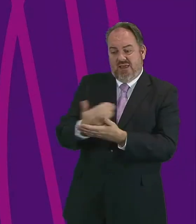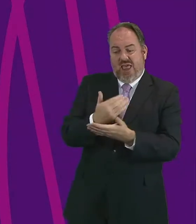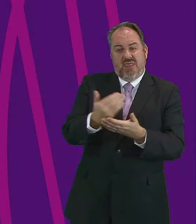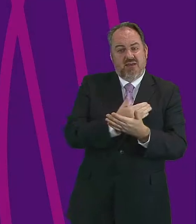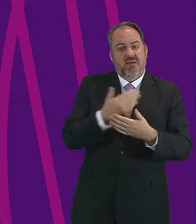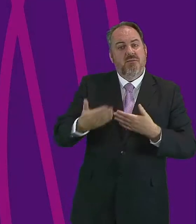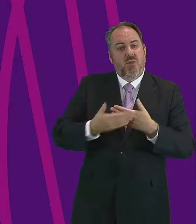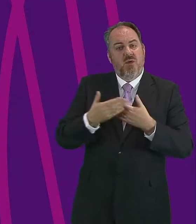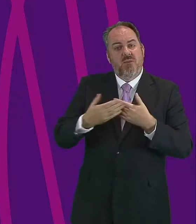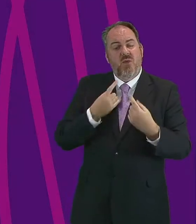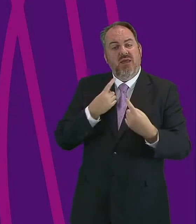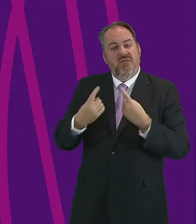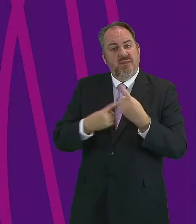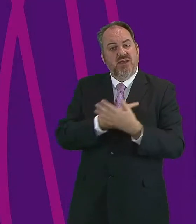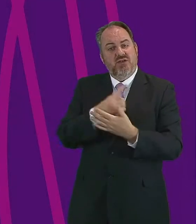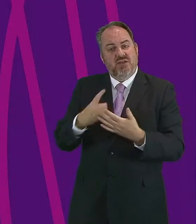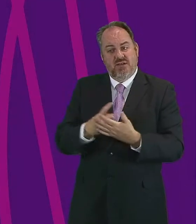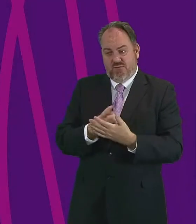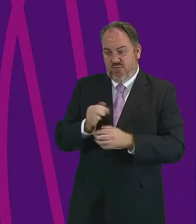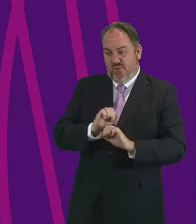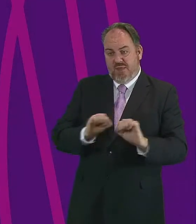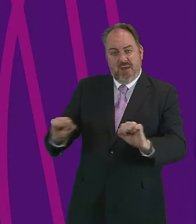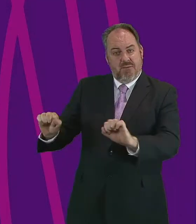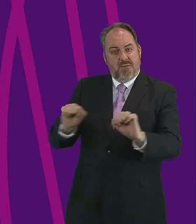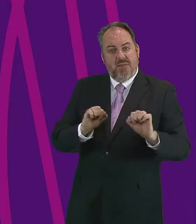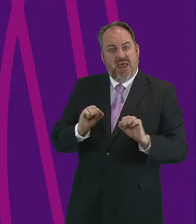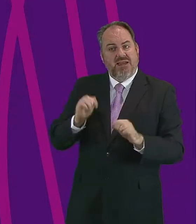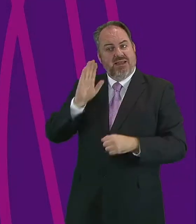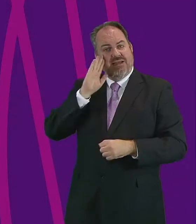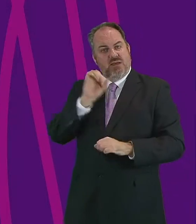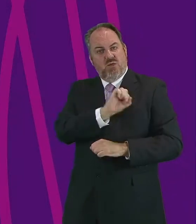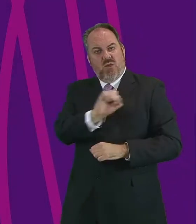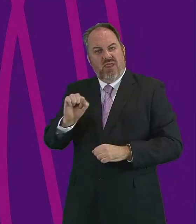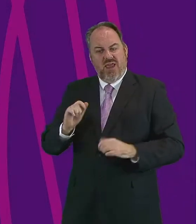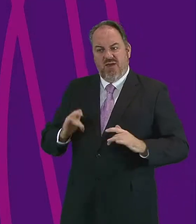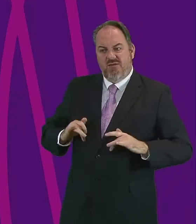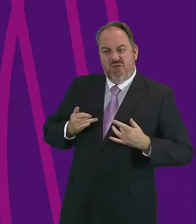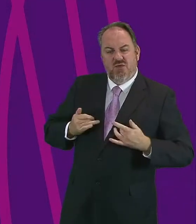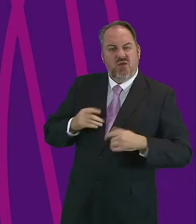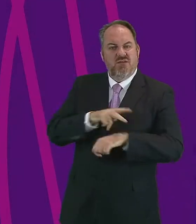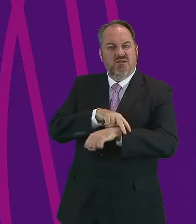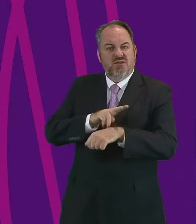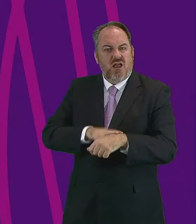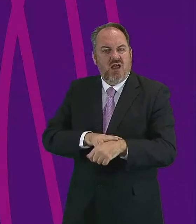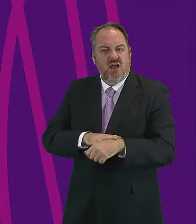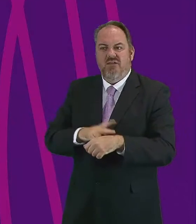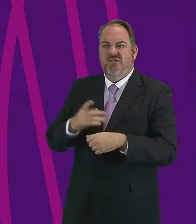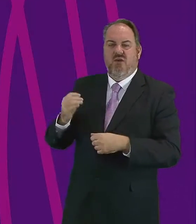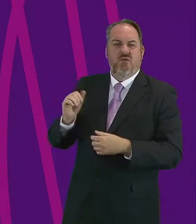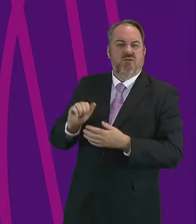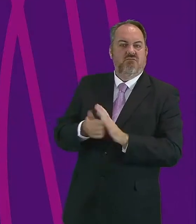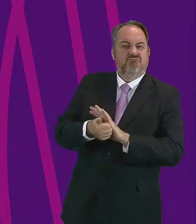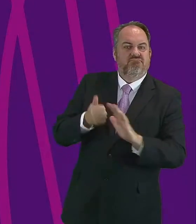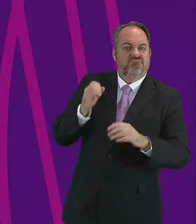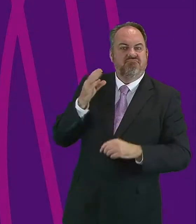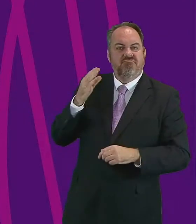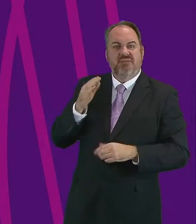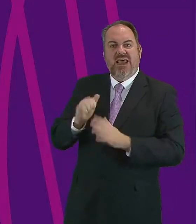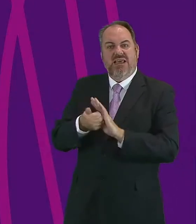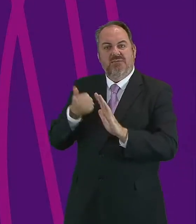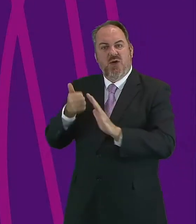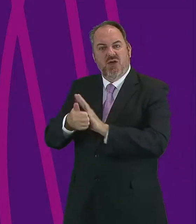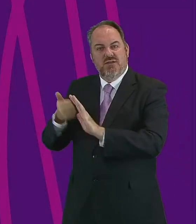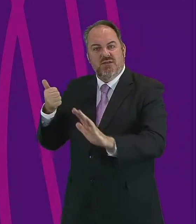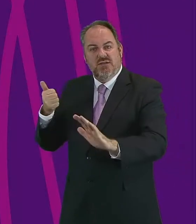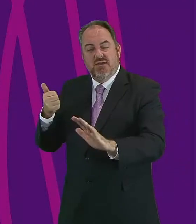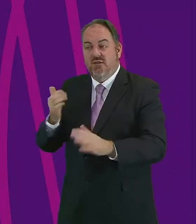more informal evidence of the views of members and practitioners. The group recognises that the mental health impacts of this pandemic and associated